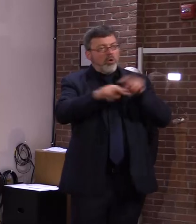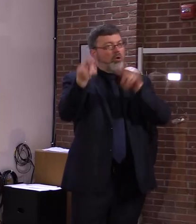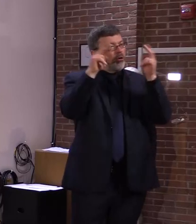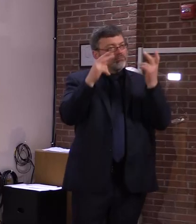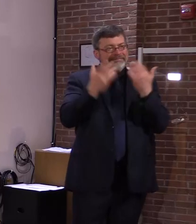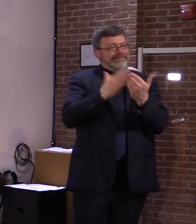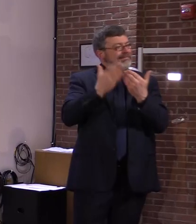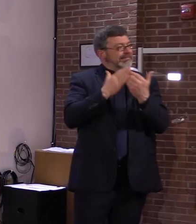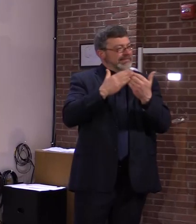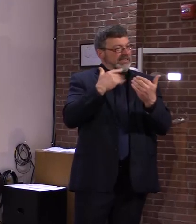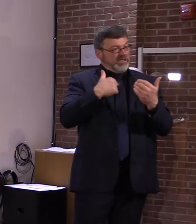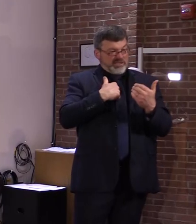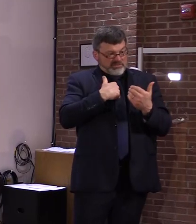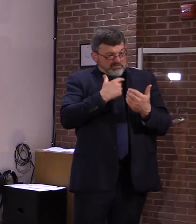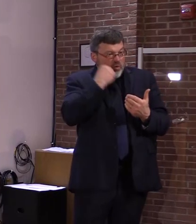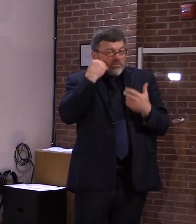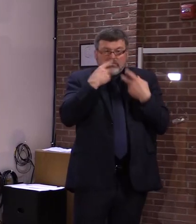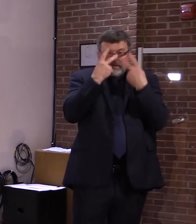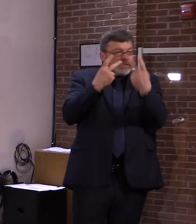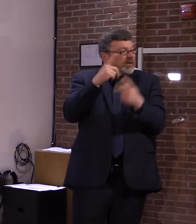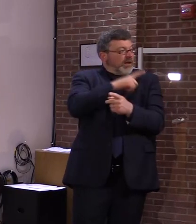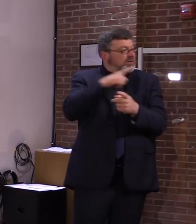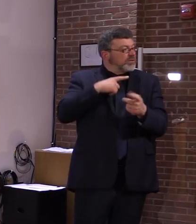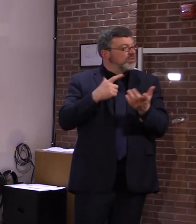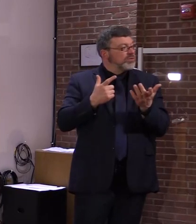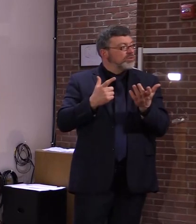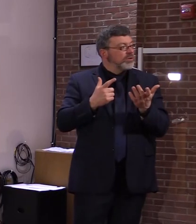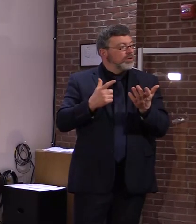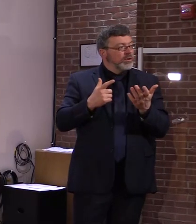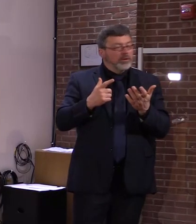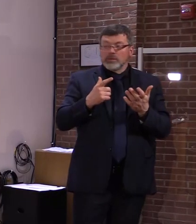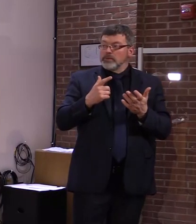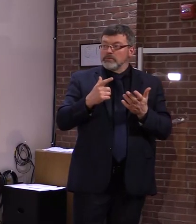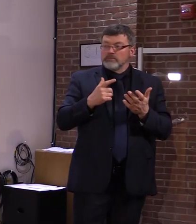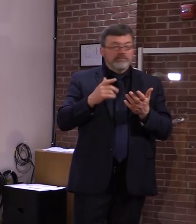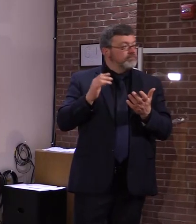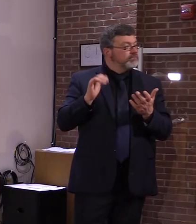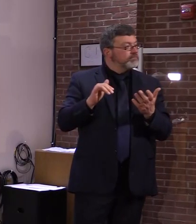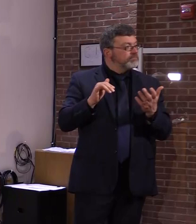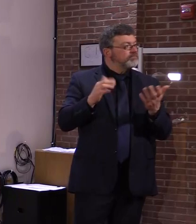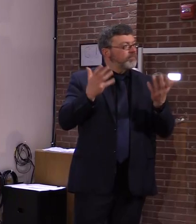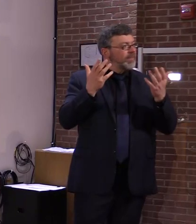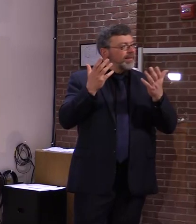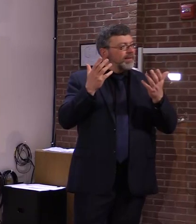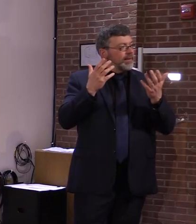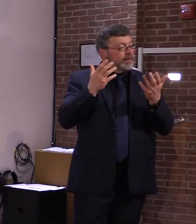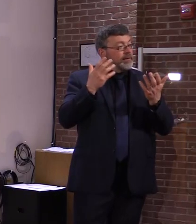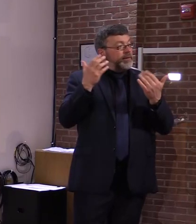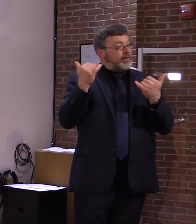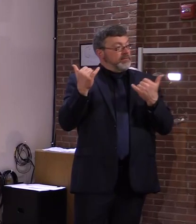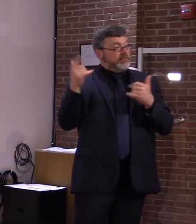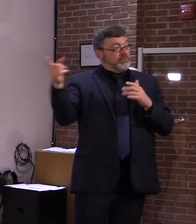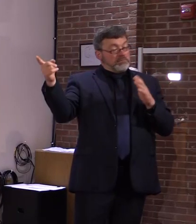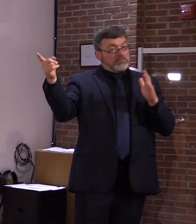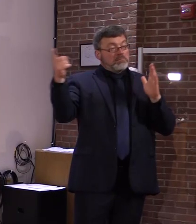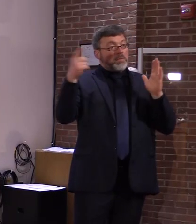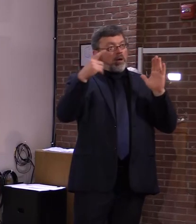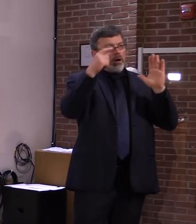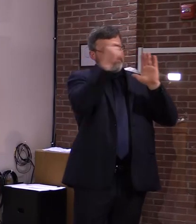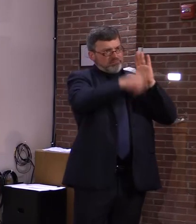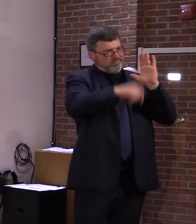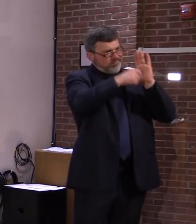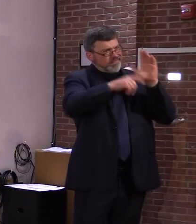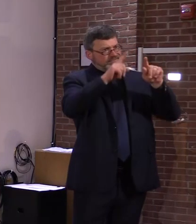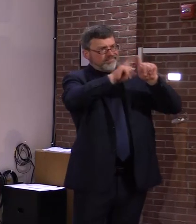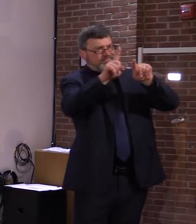lawmakers, to ensure that some of these positive things continue after COVID is a thing of the